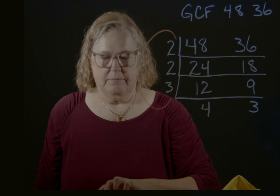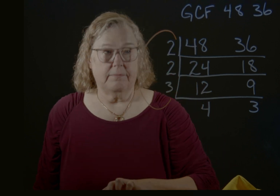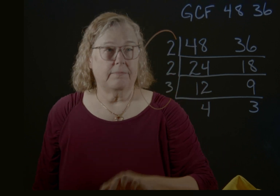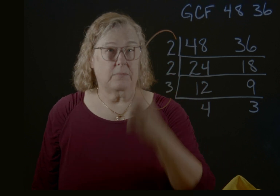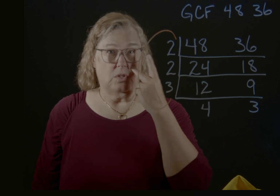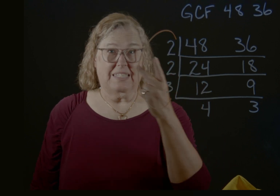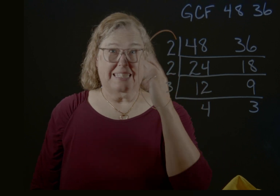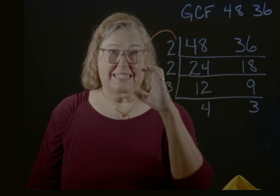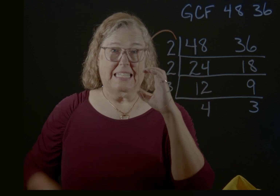You see the C?